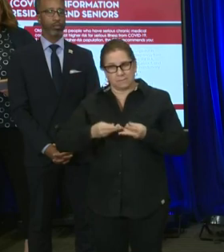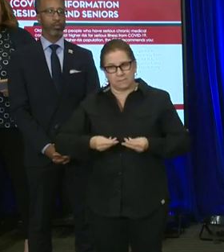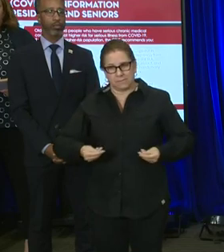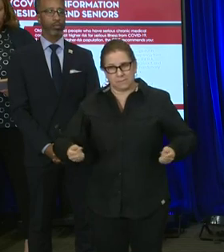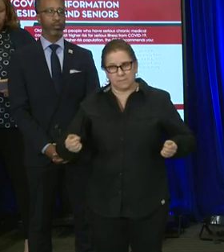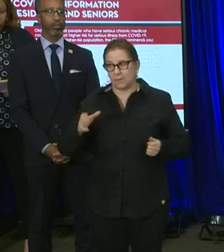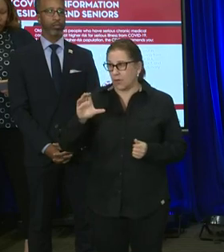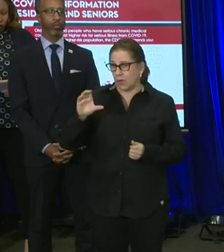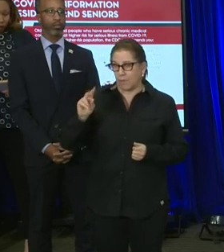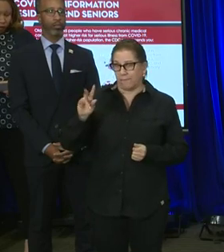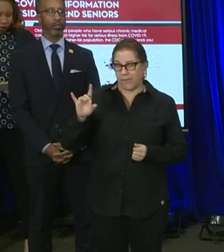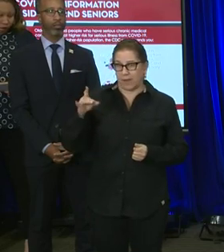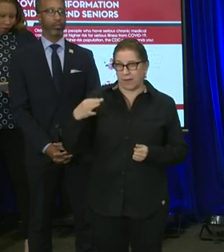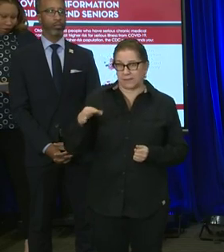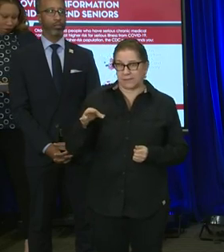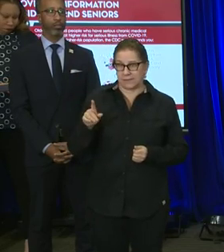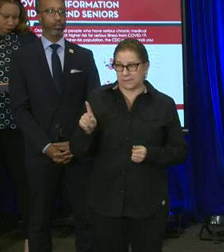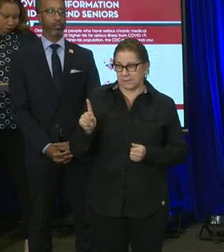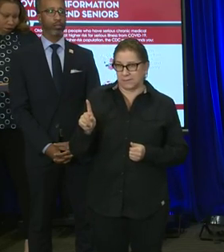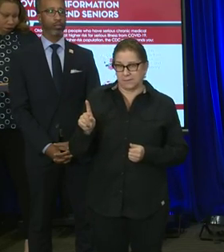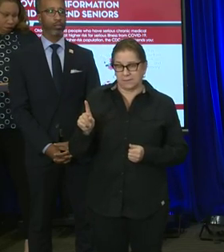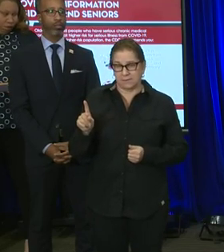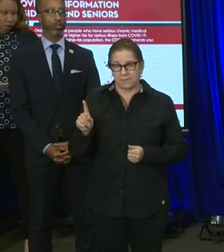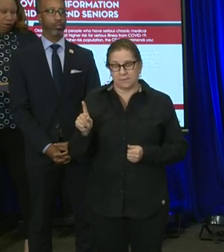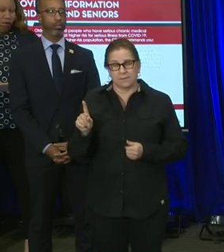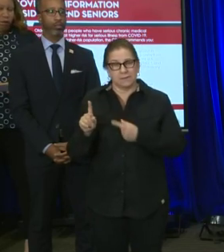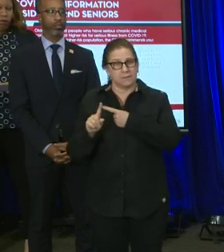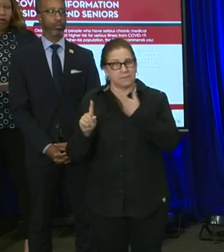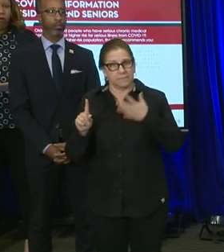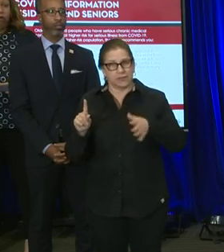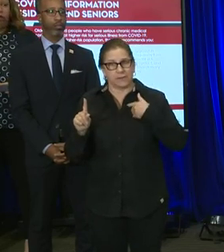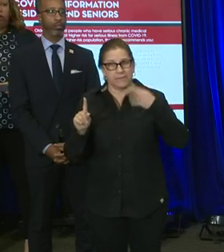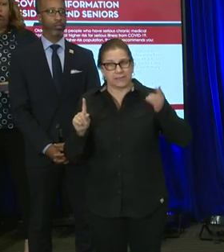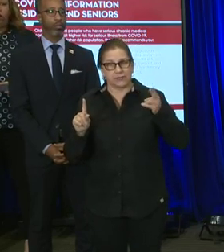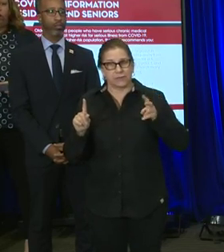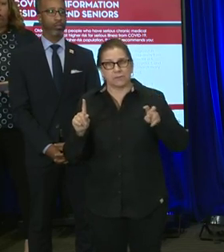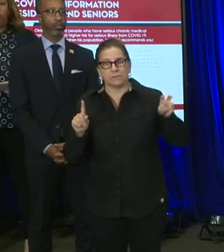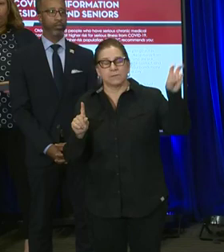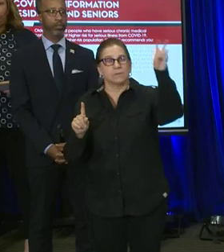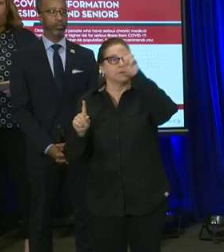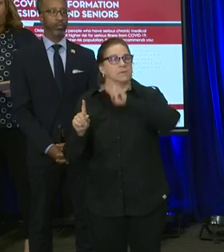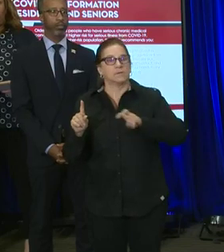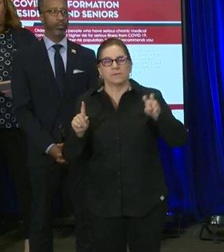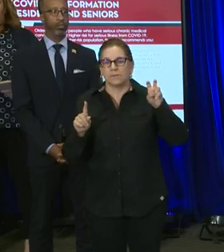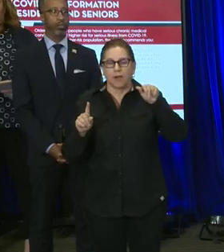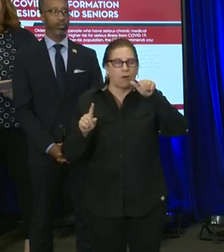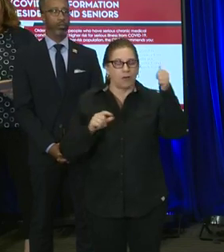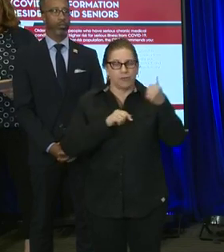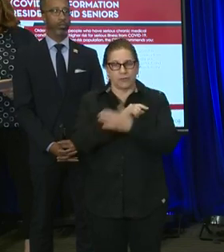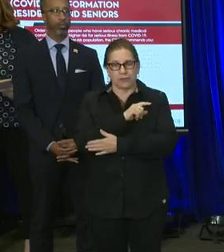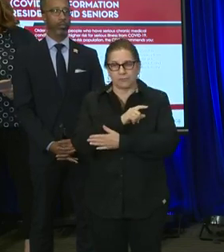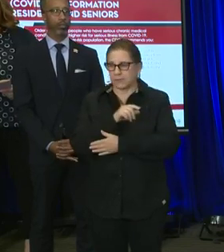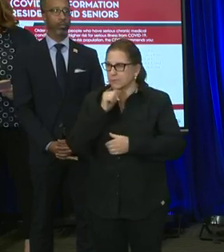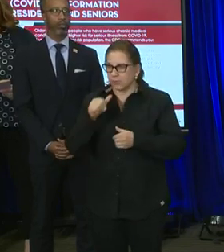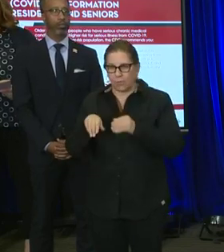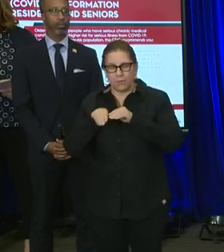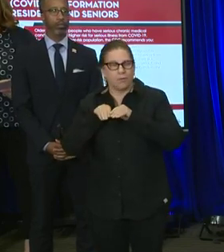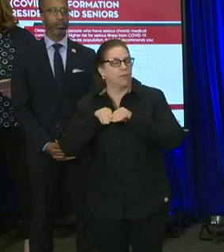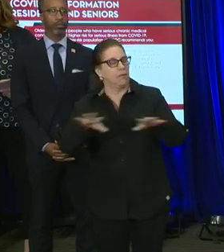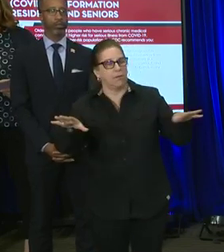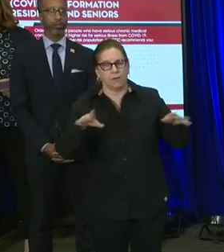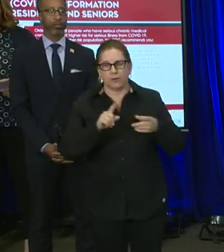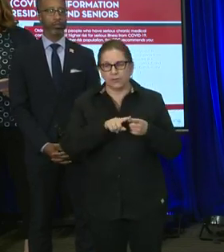or who have a history of recent travel are not bringing COVID-19 into hospitals and causing harm to